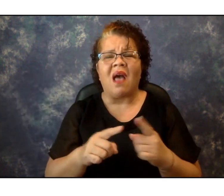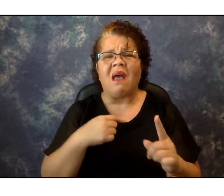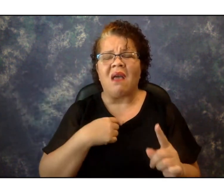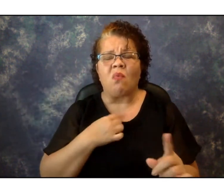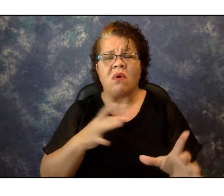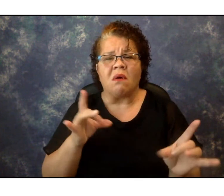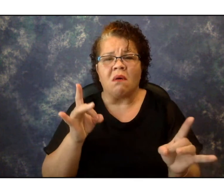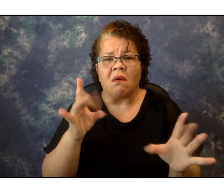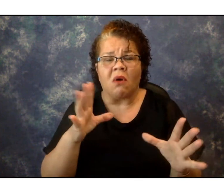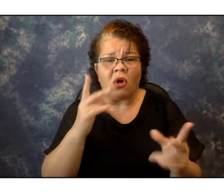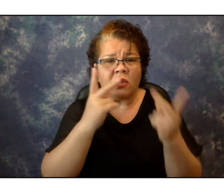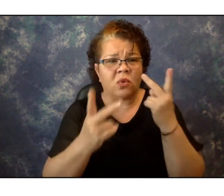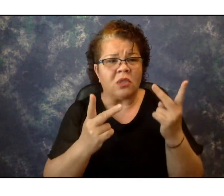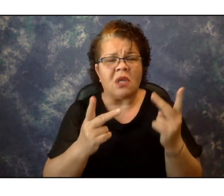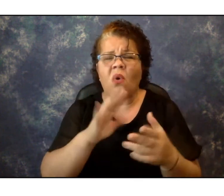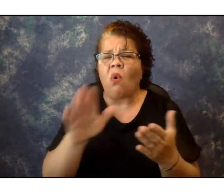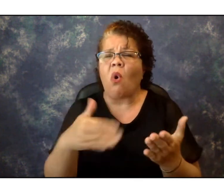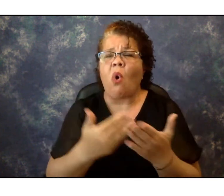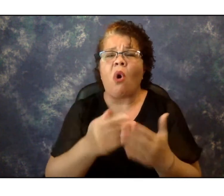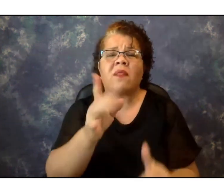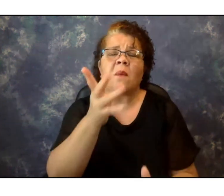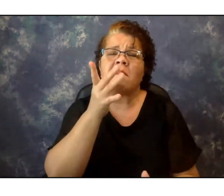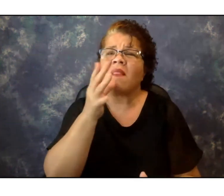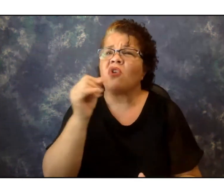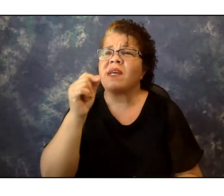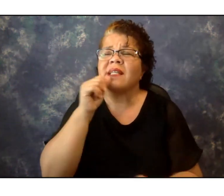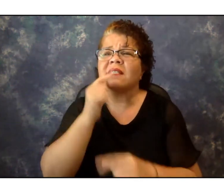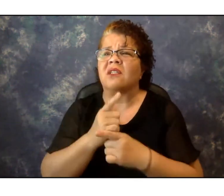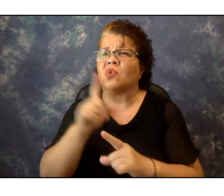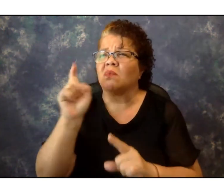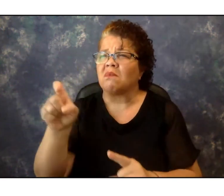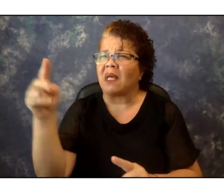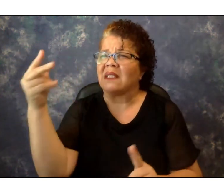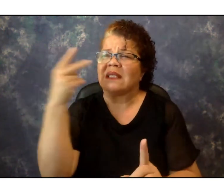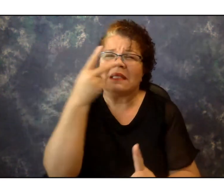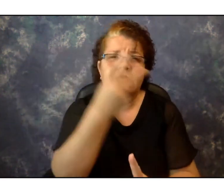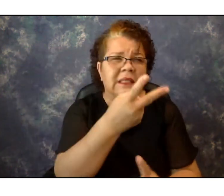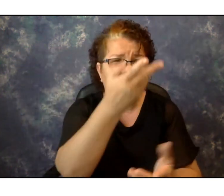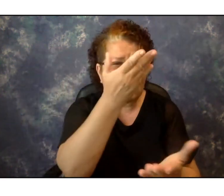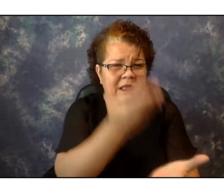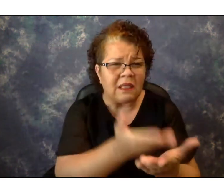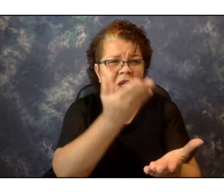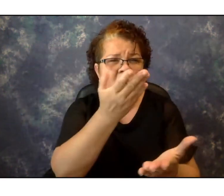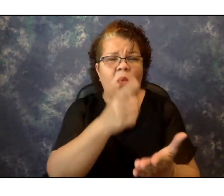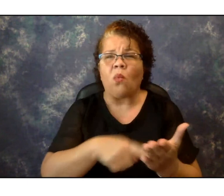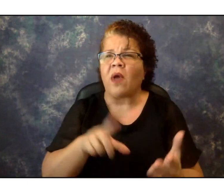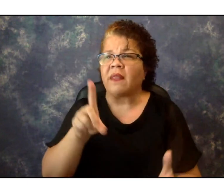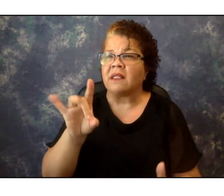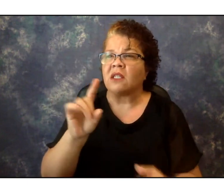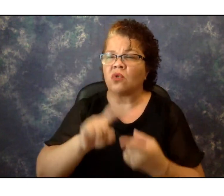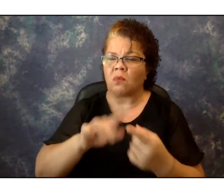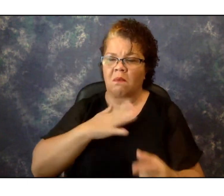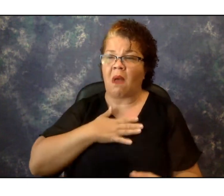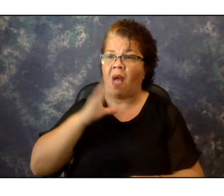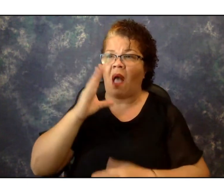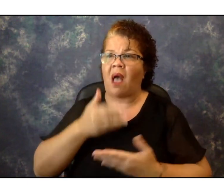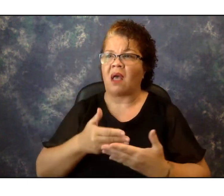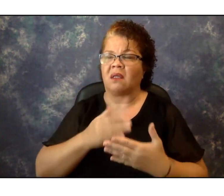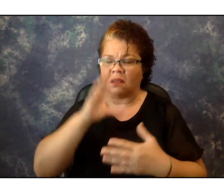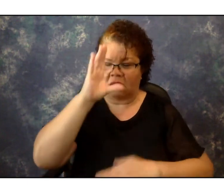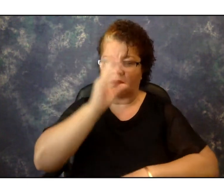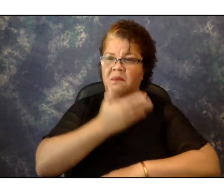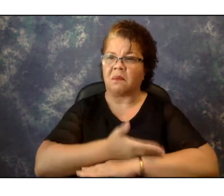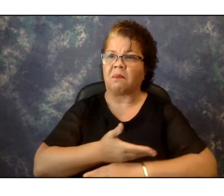mother insists we must see to know what they did to my baby. The true Tallahatchie